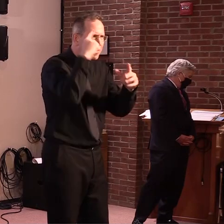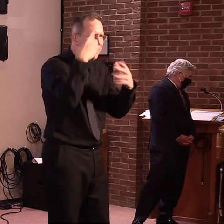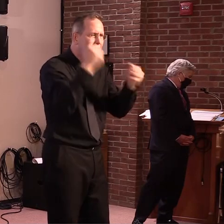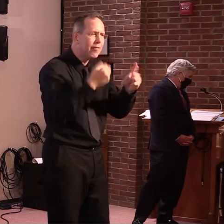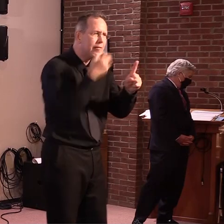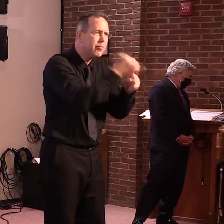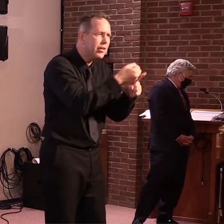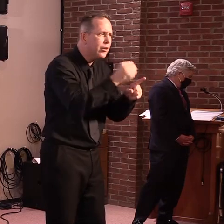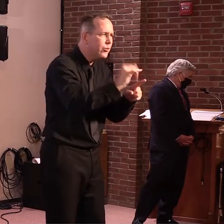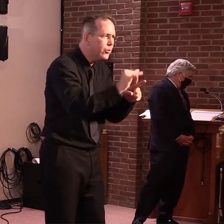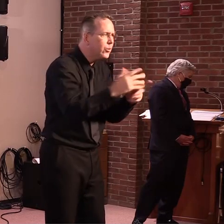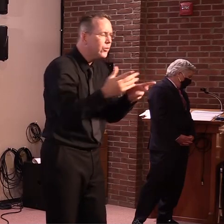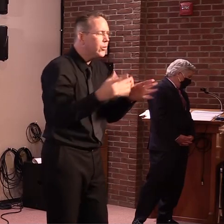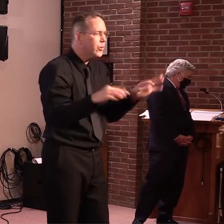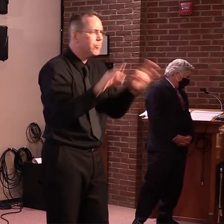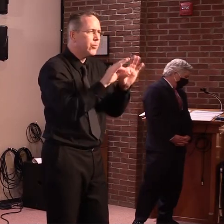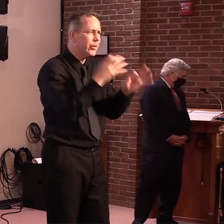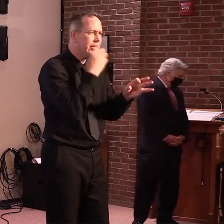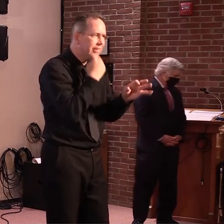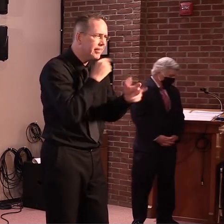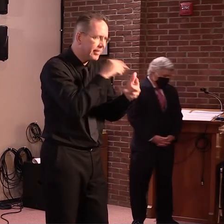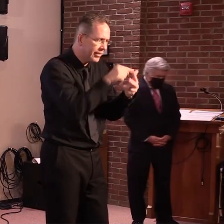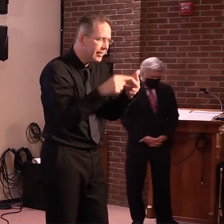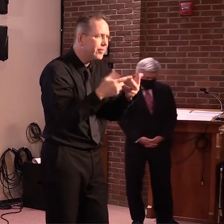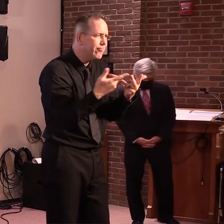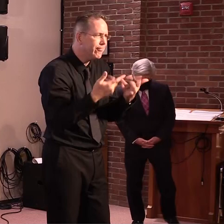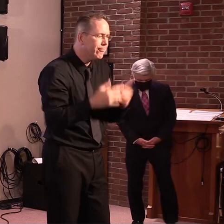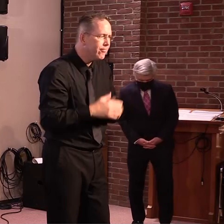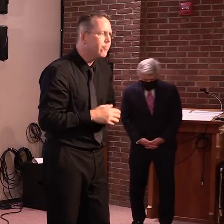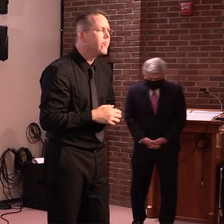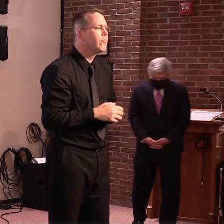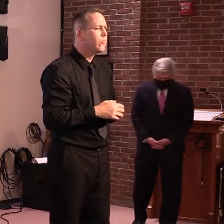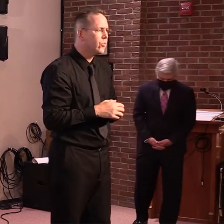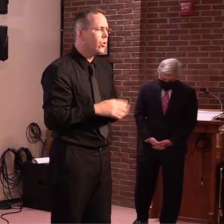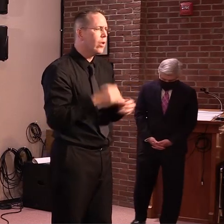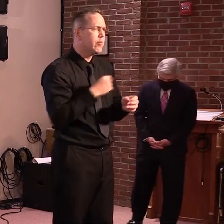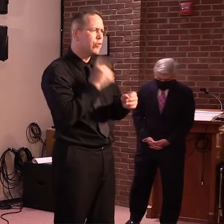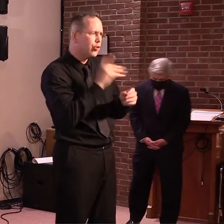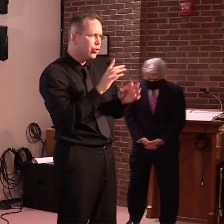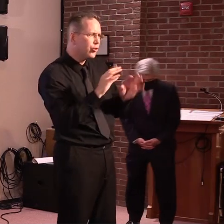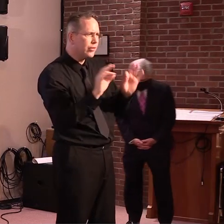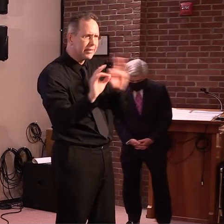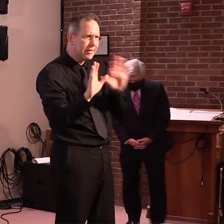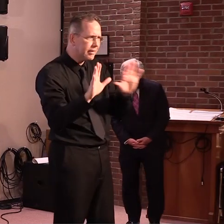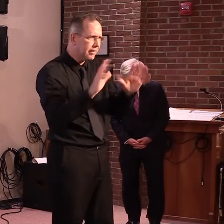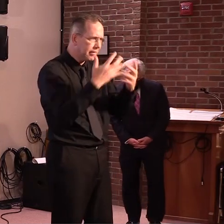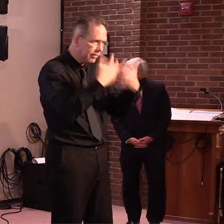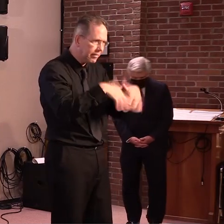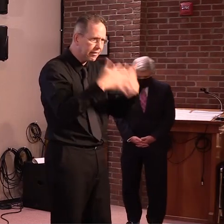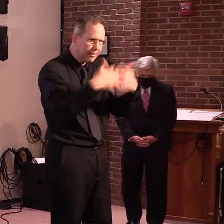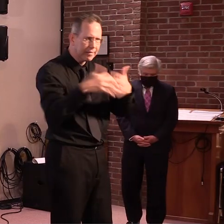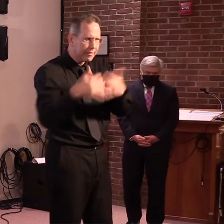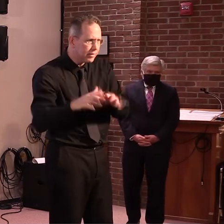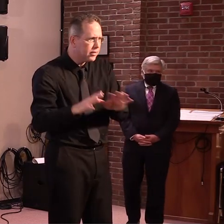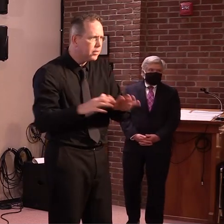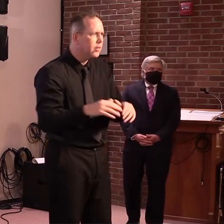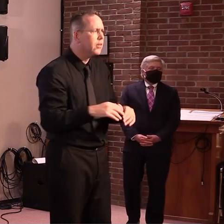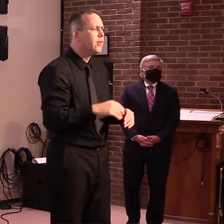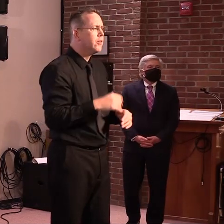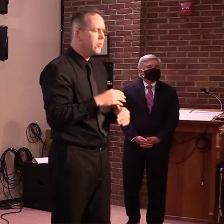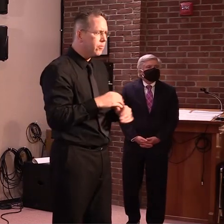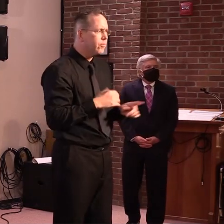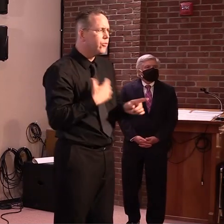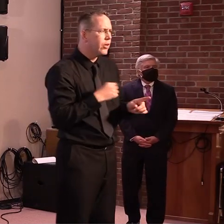recent months was to talk also about starting to connect our data points to be able to do that. We announced a partnership with Metametrics for Lexile